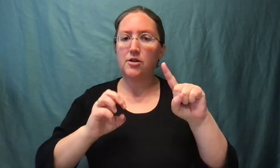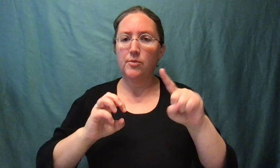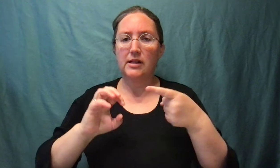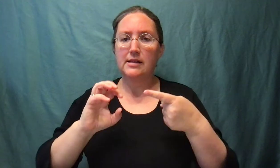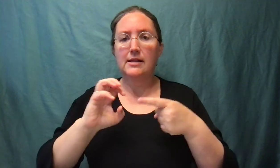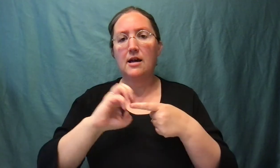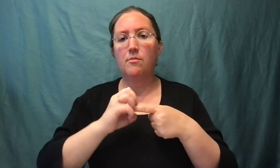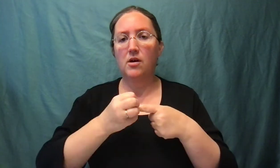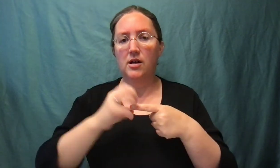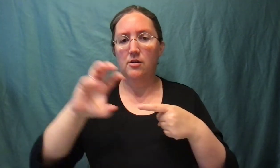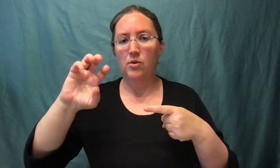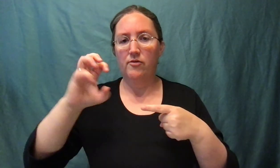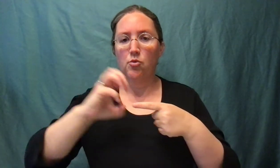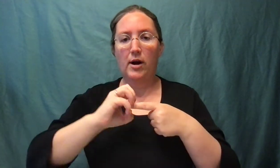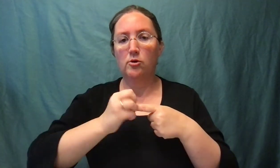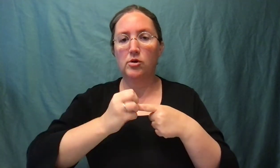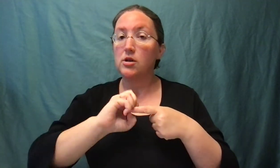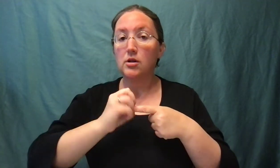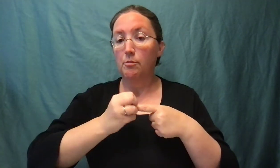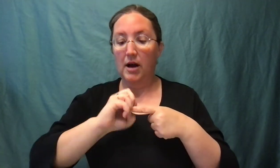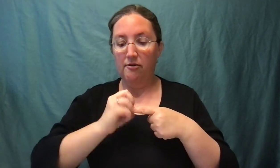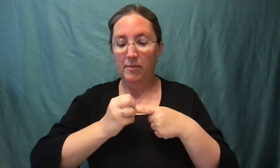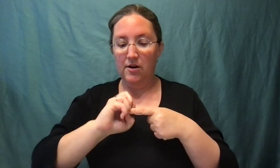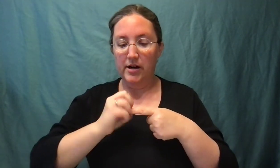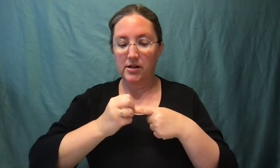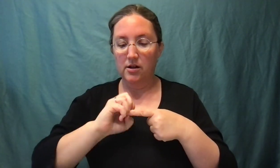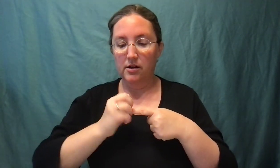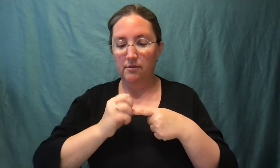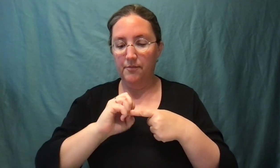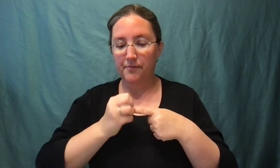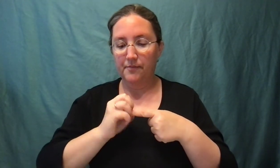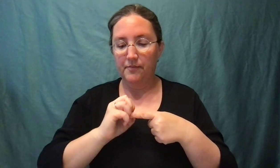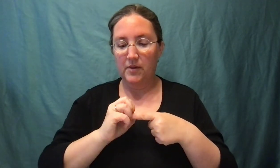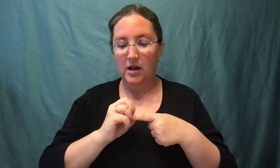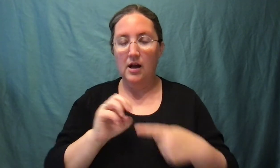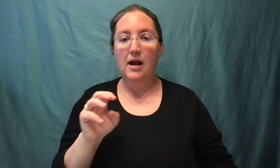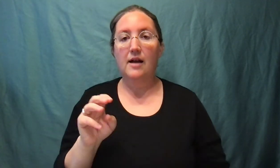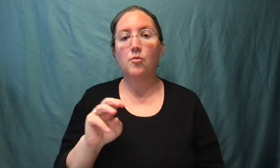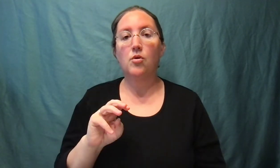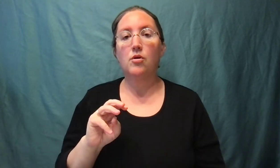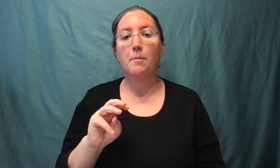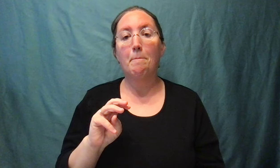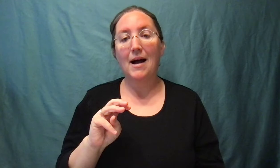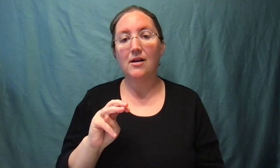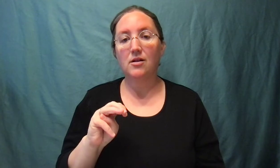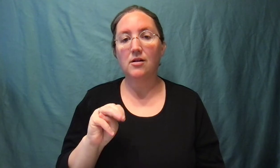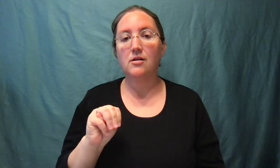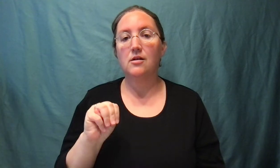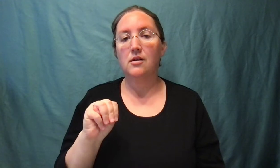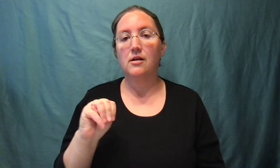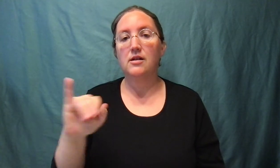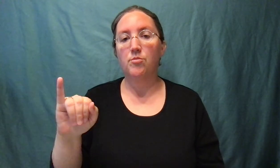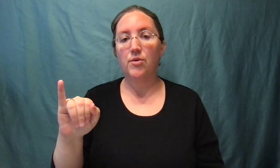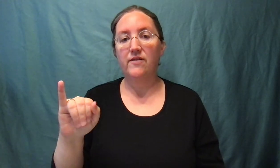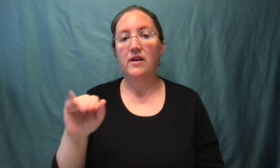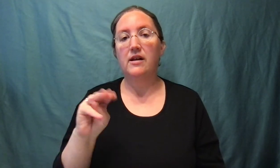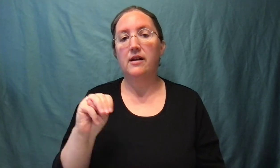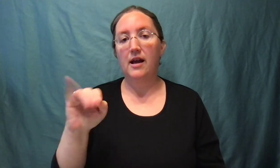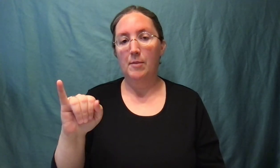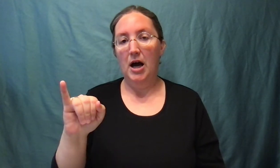showing the stem and whatever round kind of berry is on there. And the word mile is abbreviated M-I.